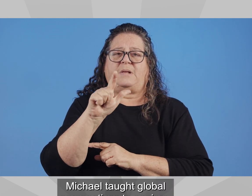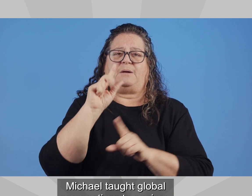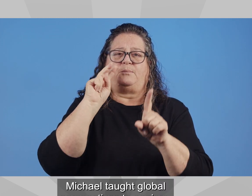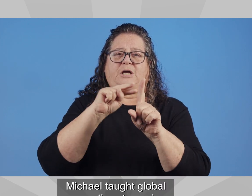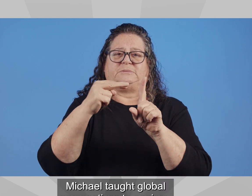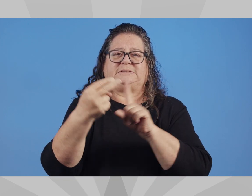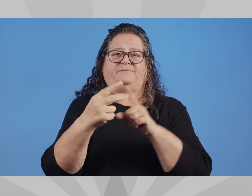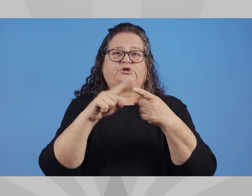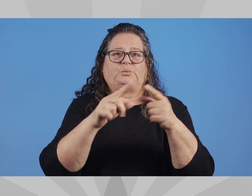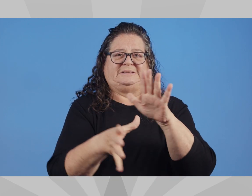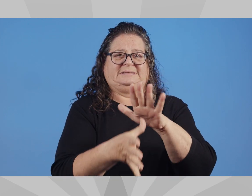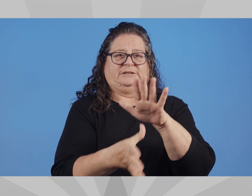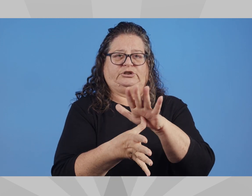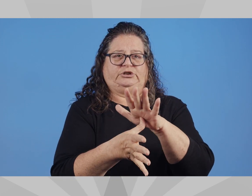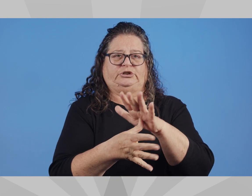to seniors.